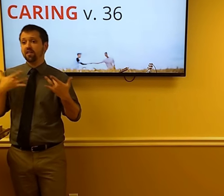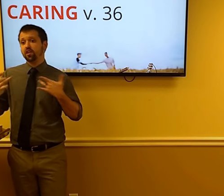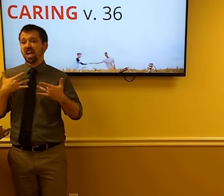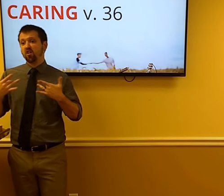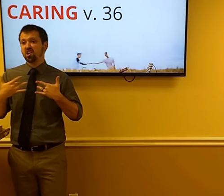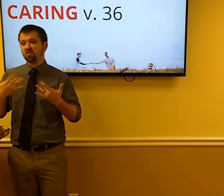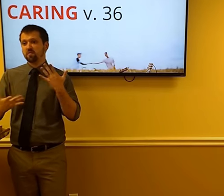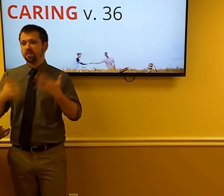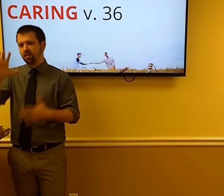Caring.